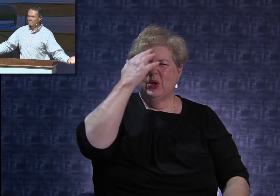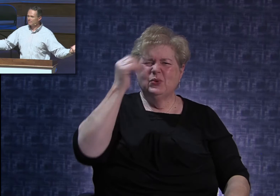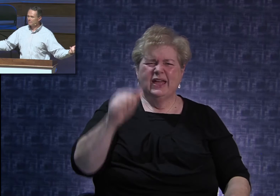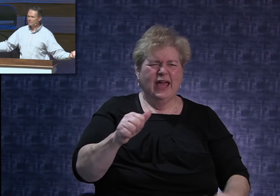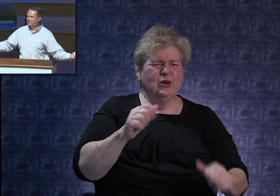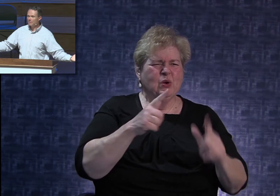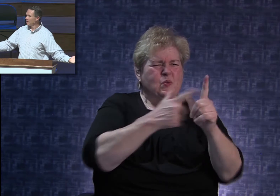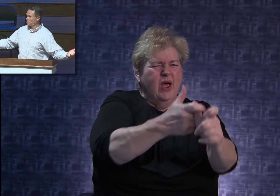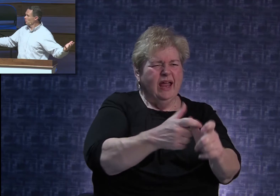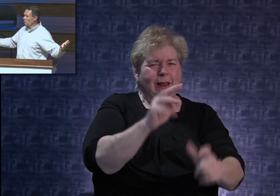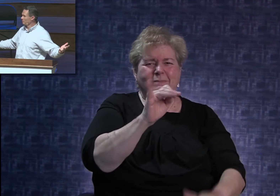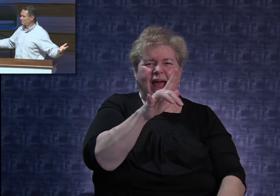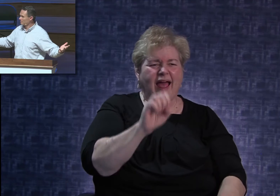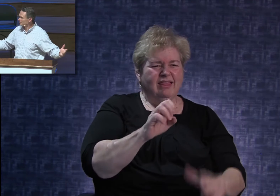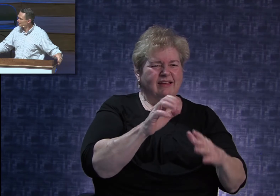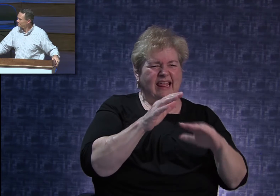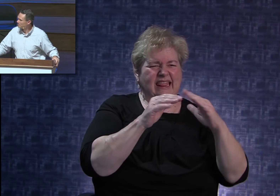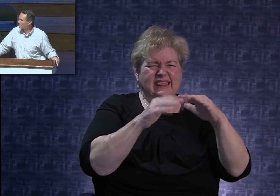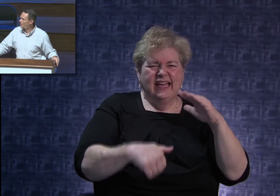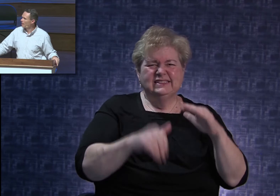like 10 minutes? Who knew?